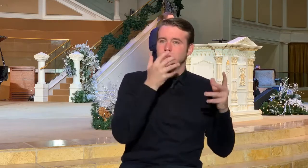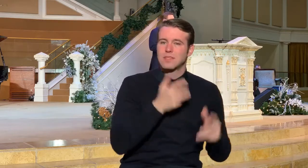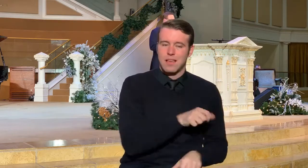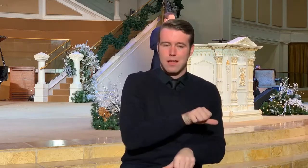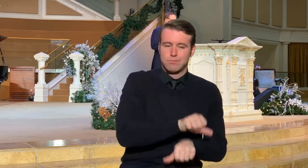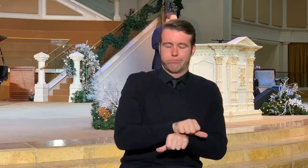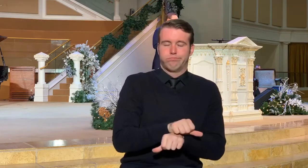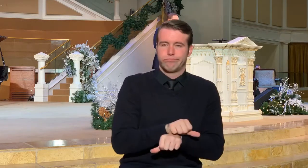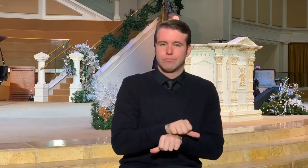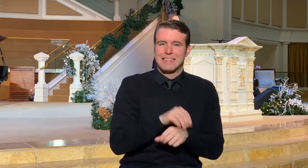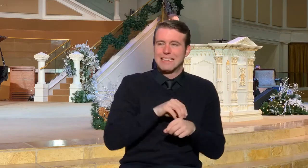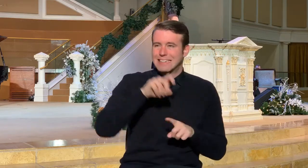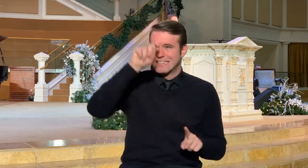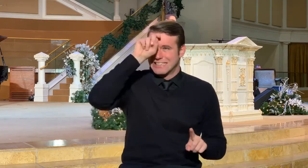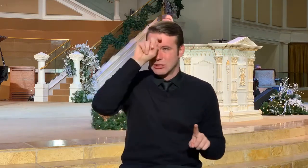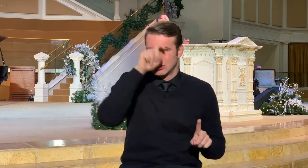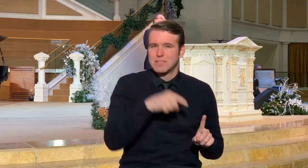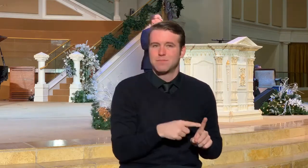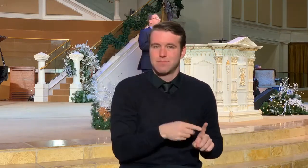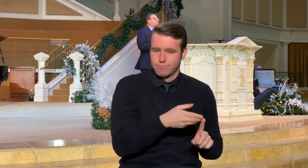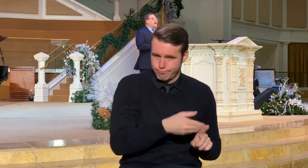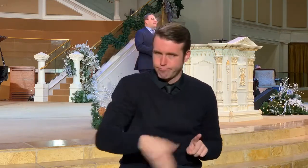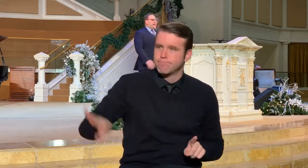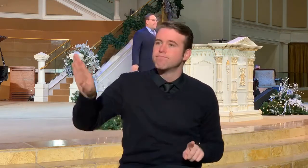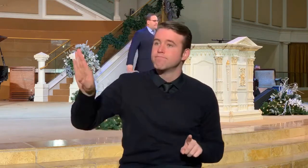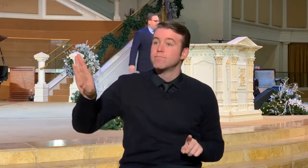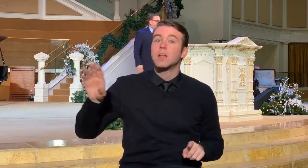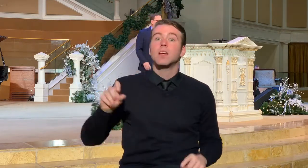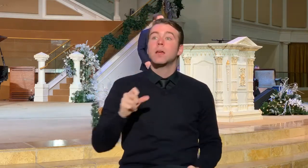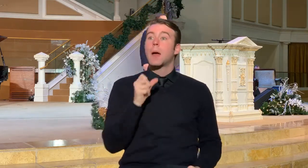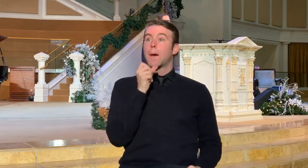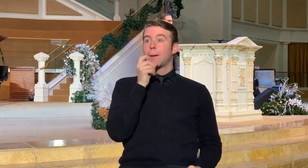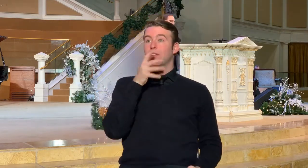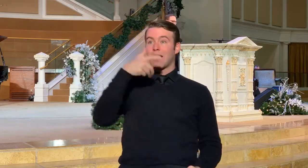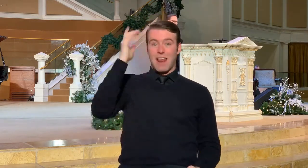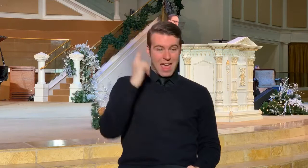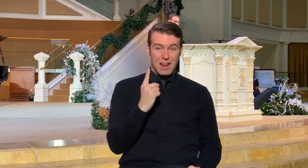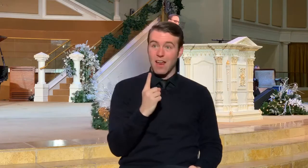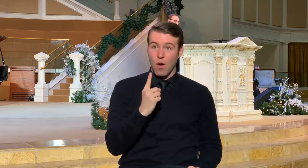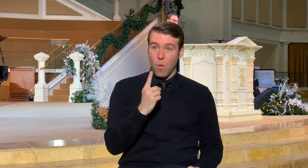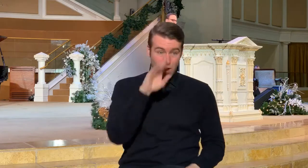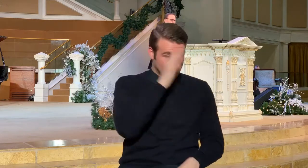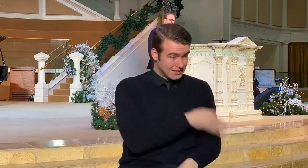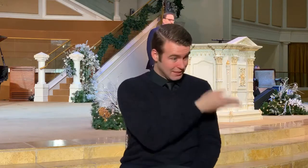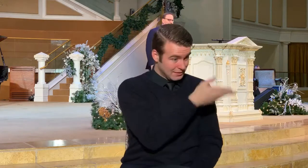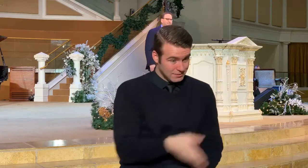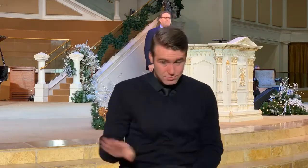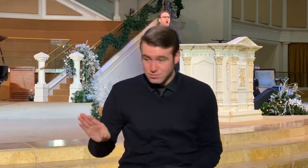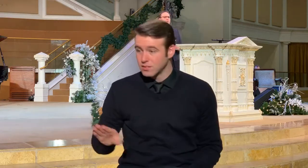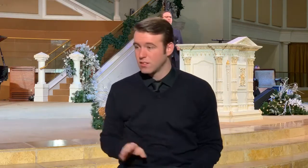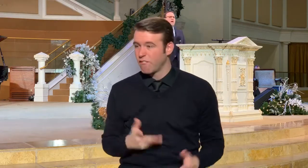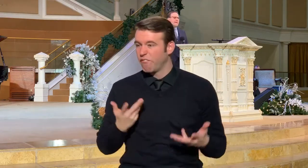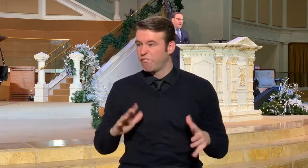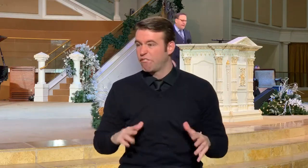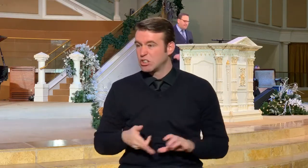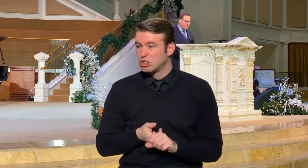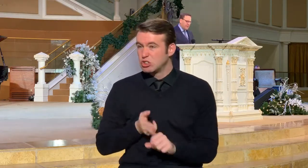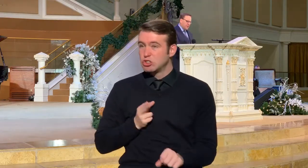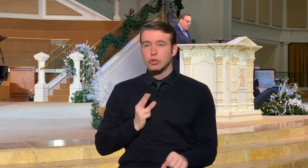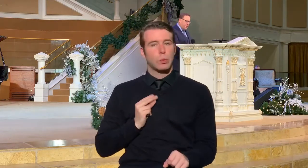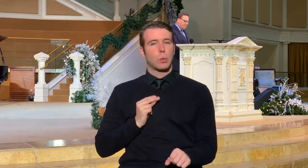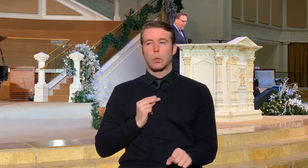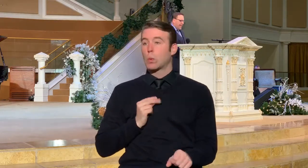Egypt. But the lioness was not done. Like Mother Eve of old, she would give birth